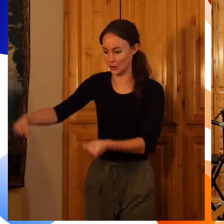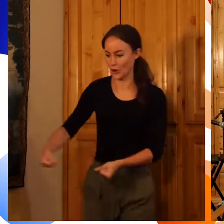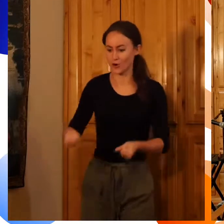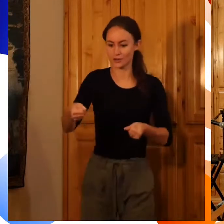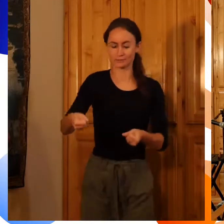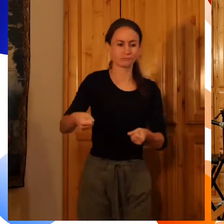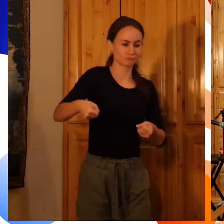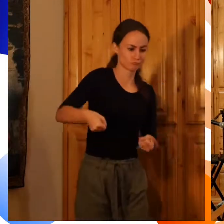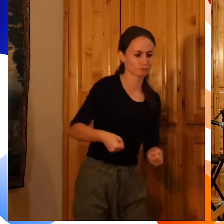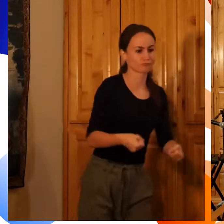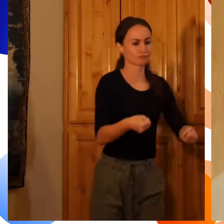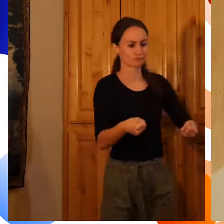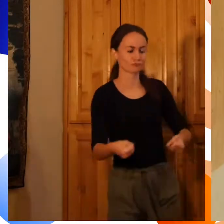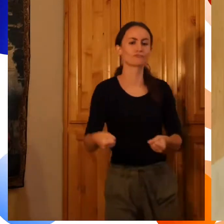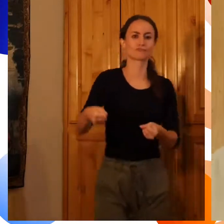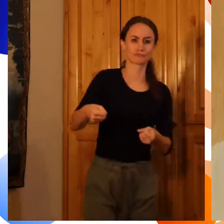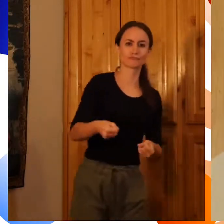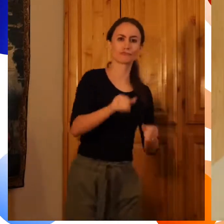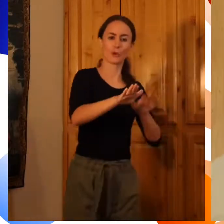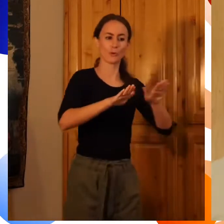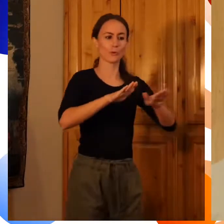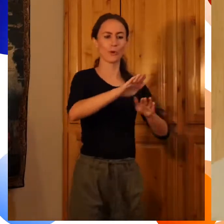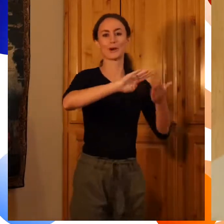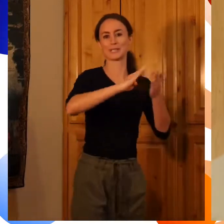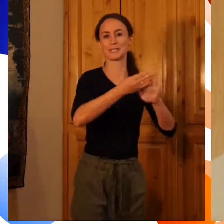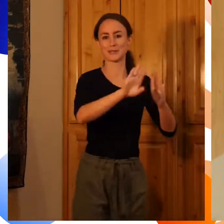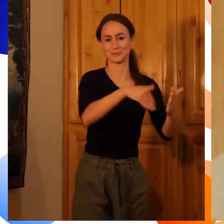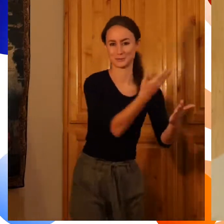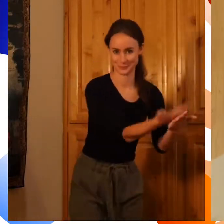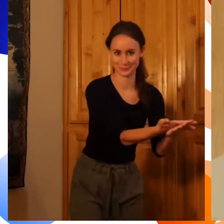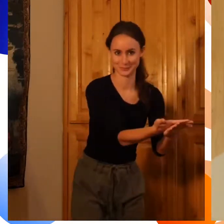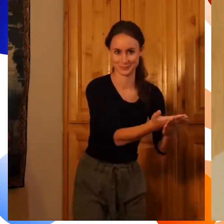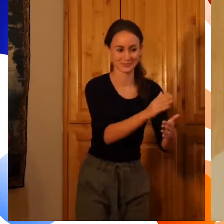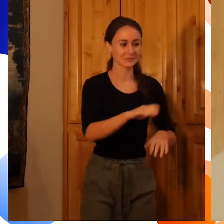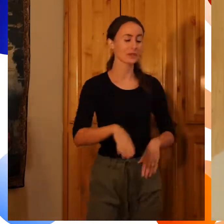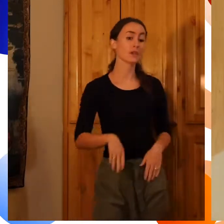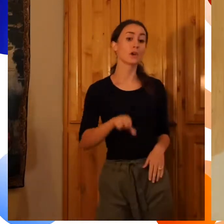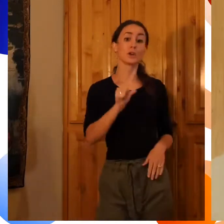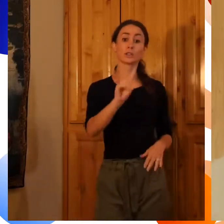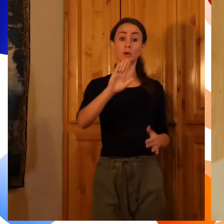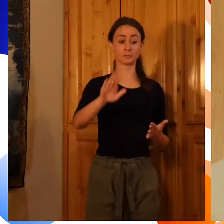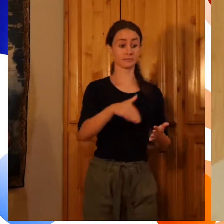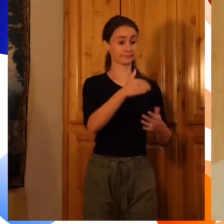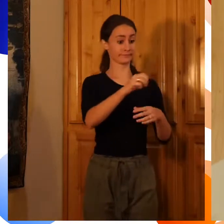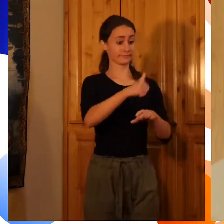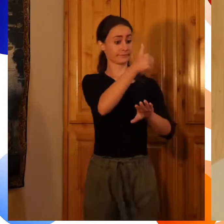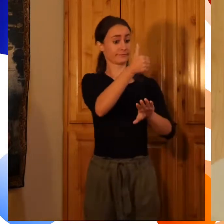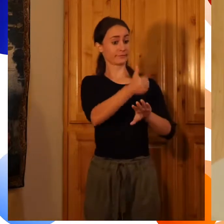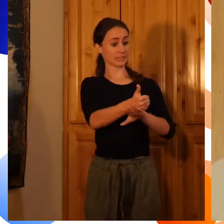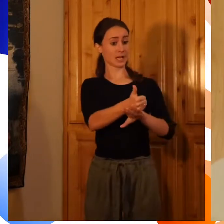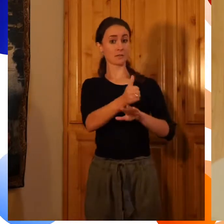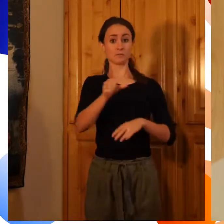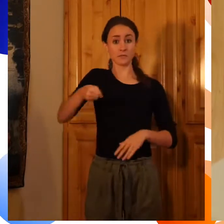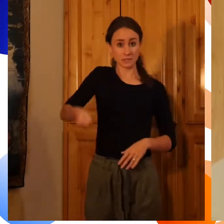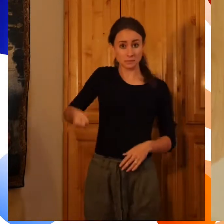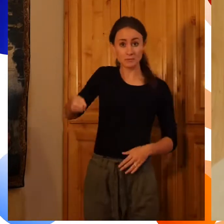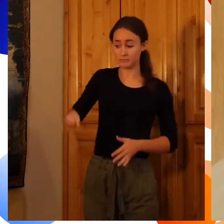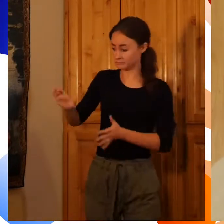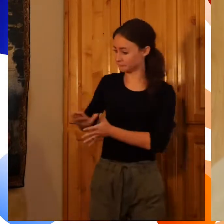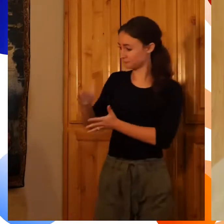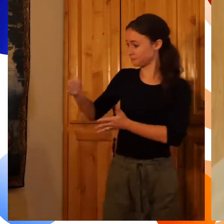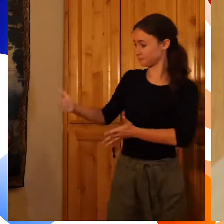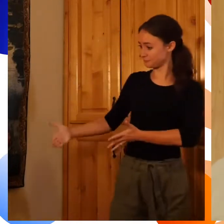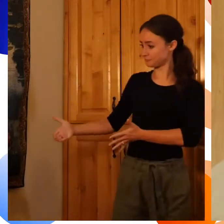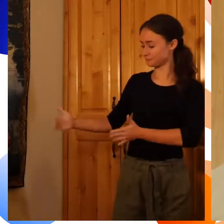And there at the very edge of the village green, he set up his cart to sell his wares. Well, something happened to Donald that day that had